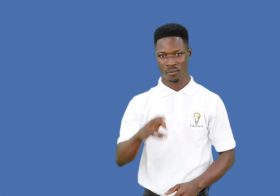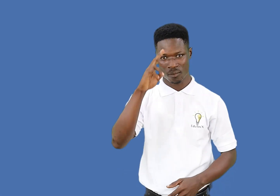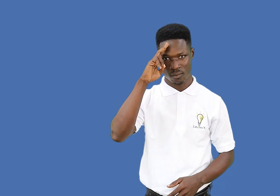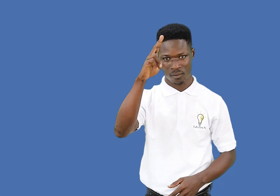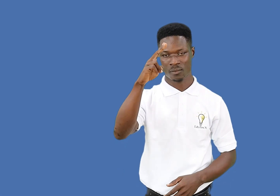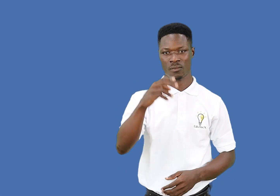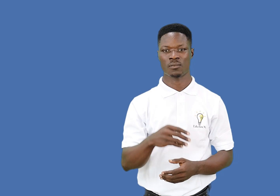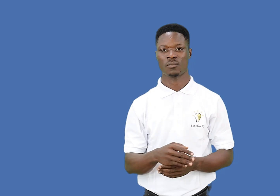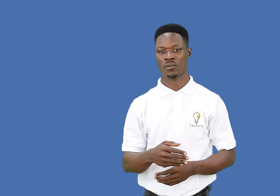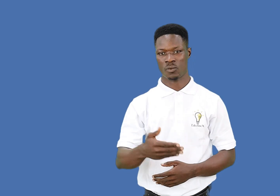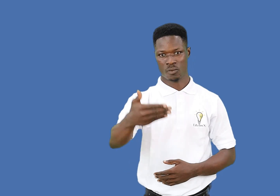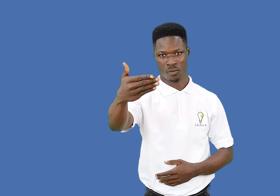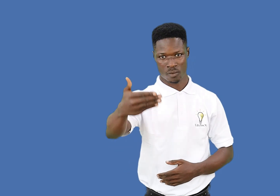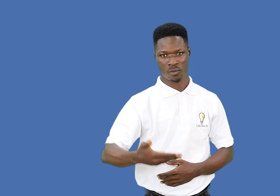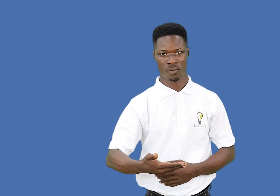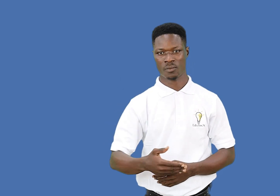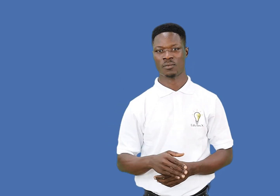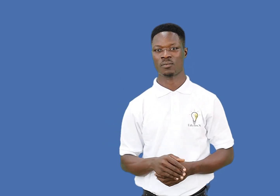Hello, welcome back.